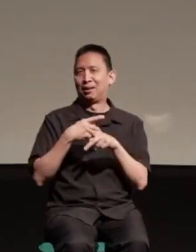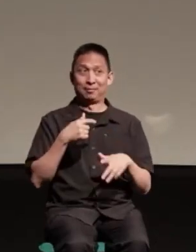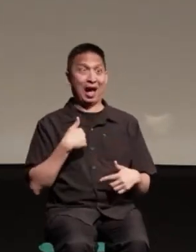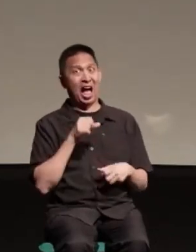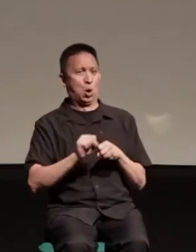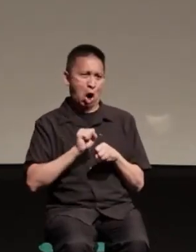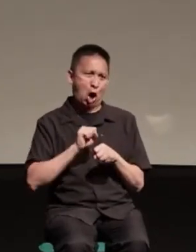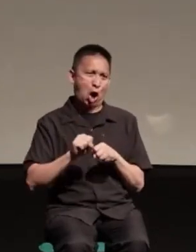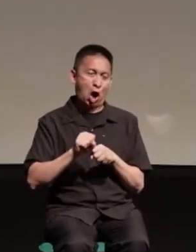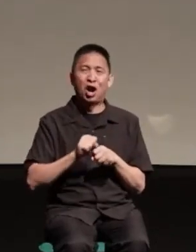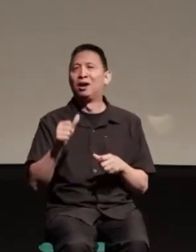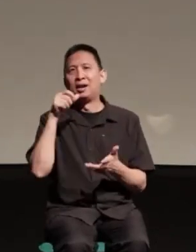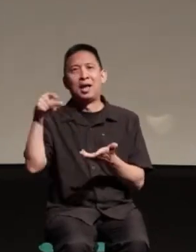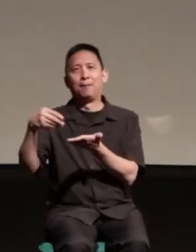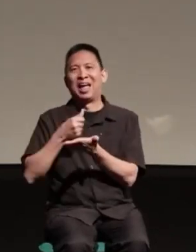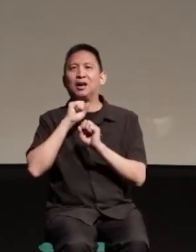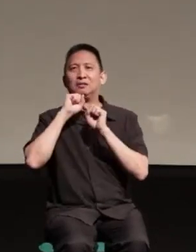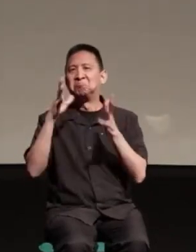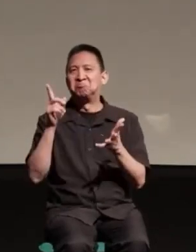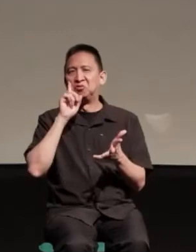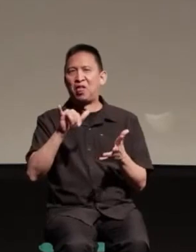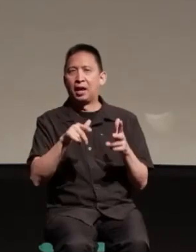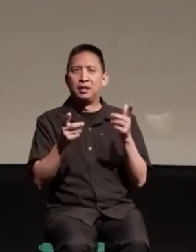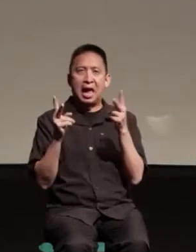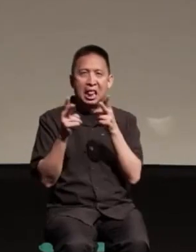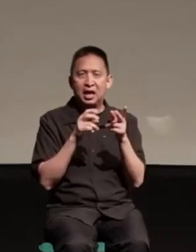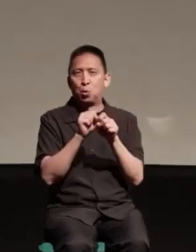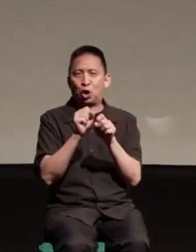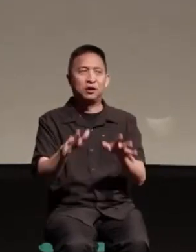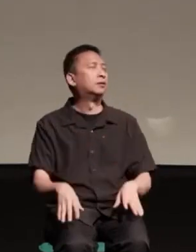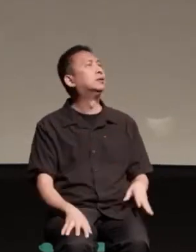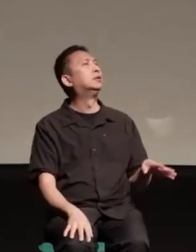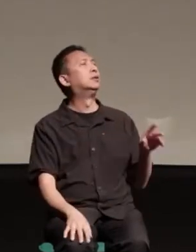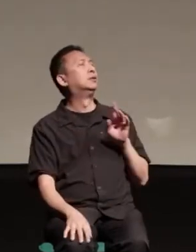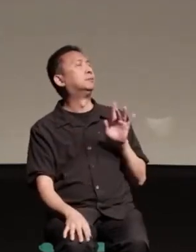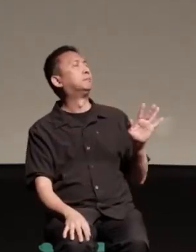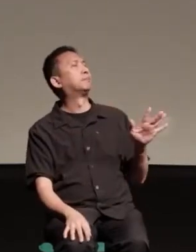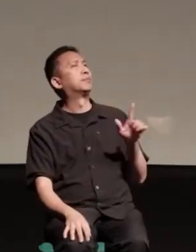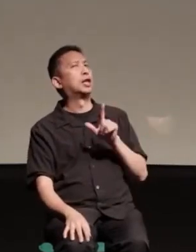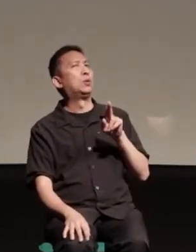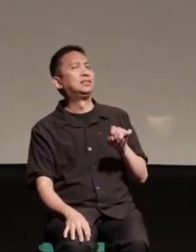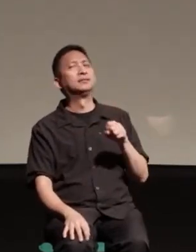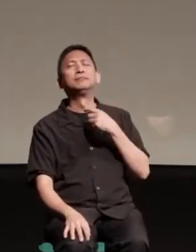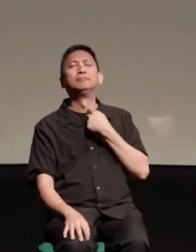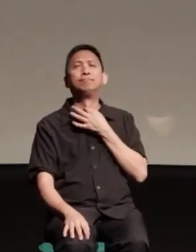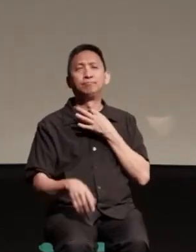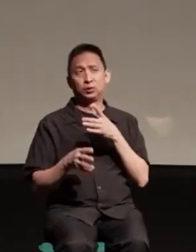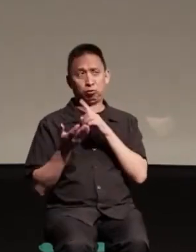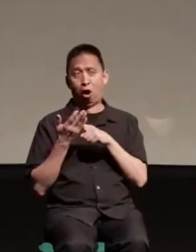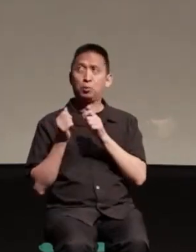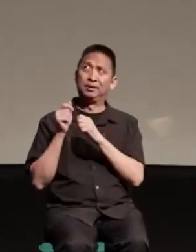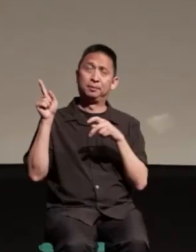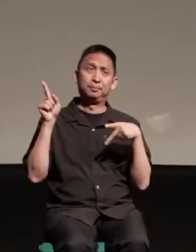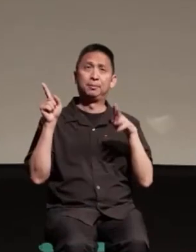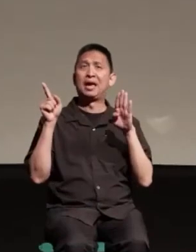work and I didn't get paid for it. So that's it. Just curious if you ended up talking maybe to PBS distribution. I mean,